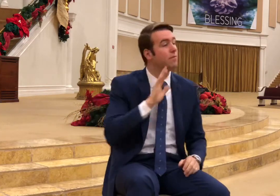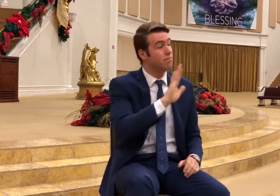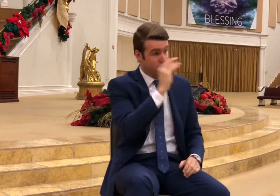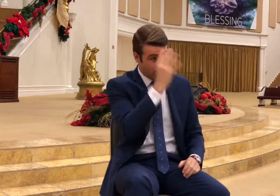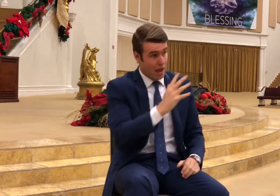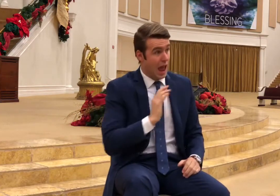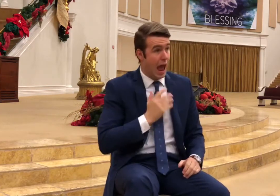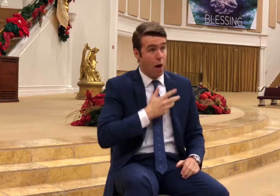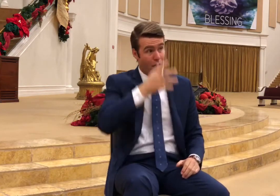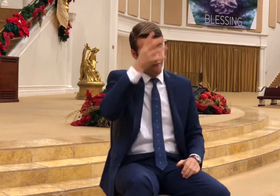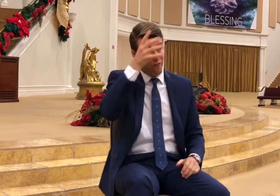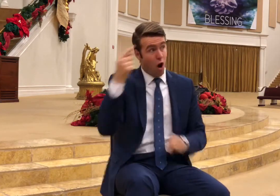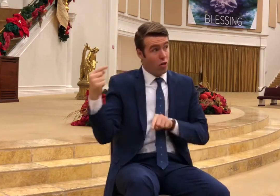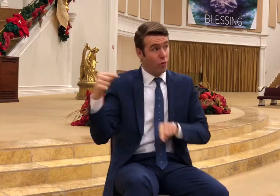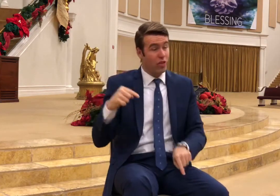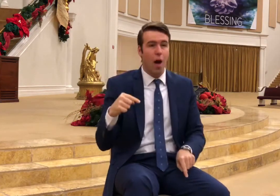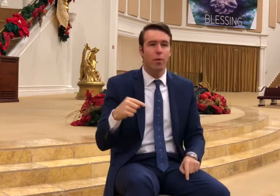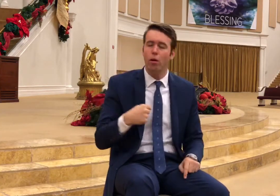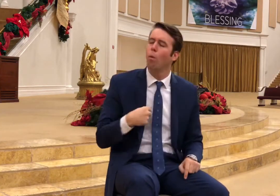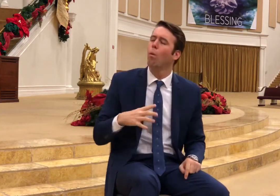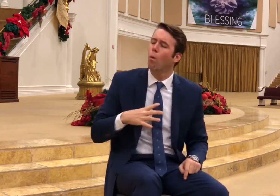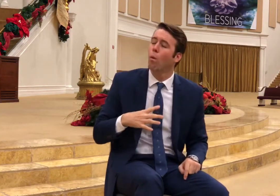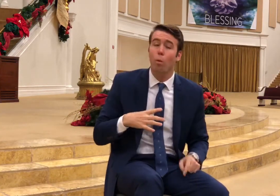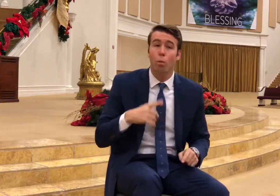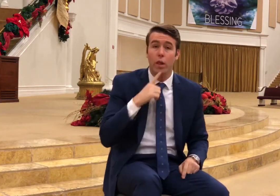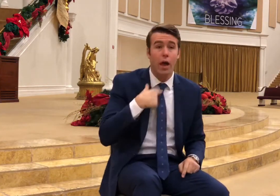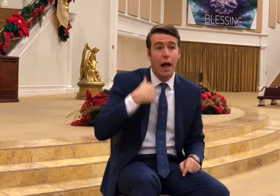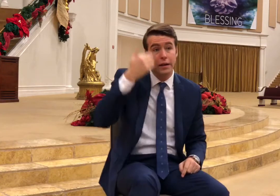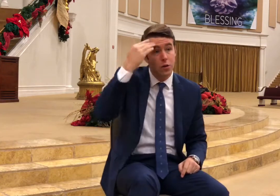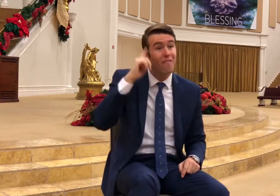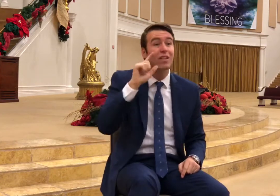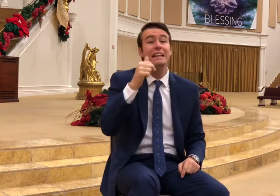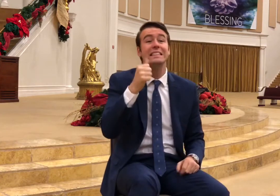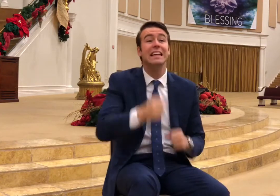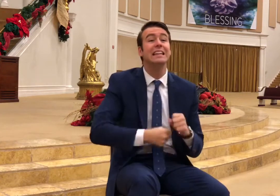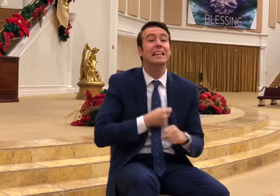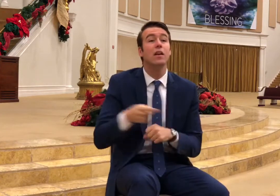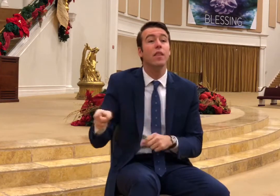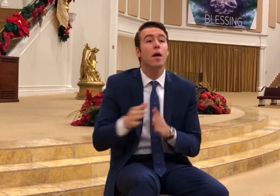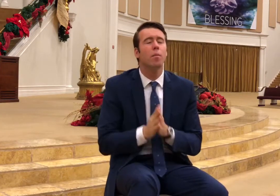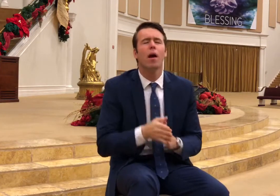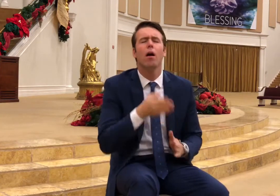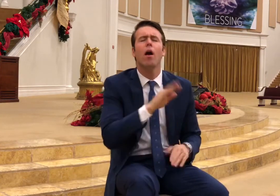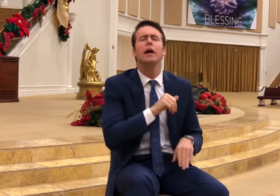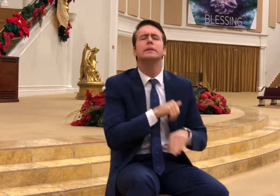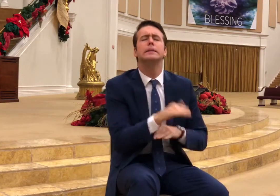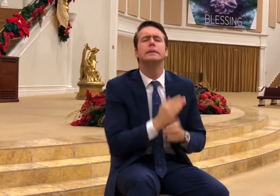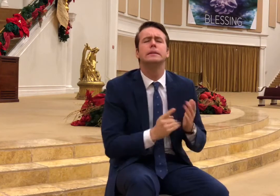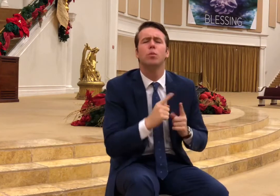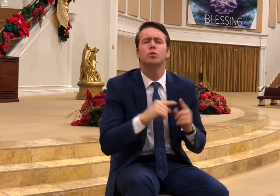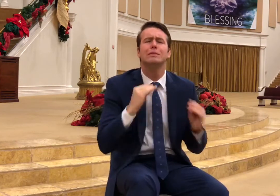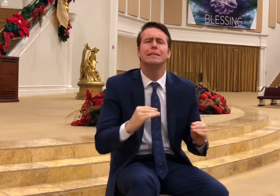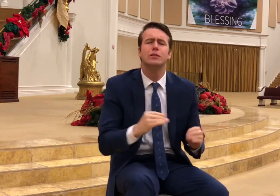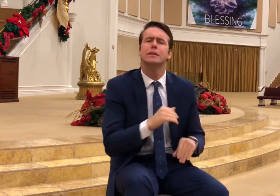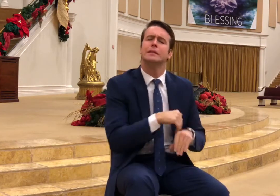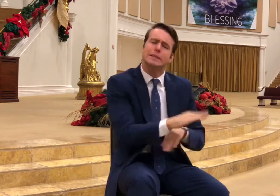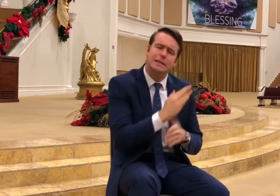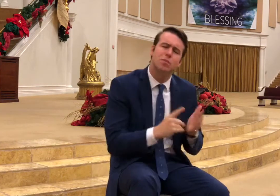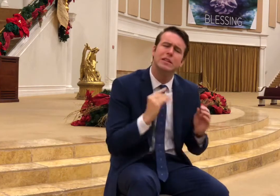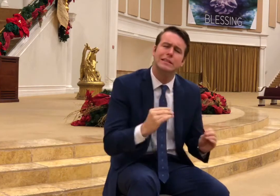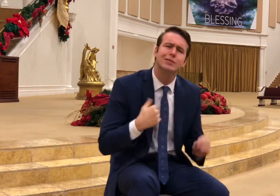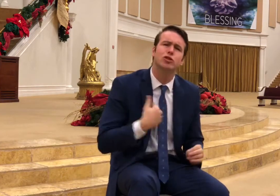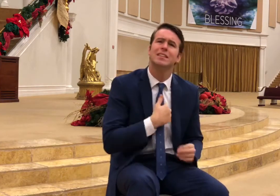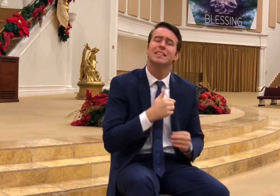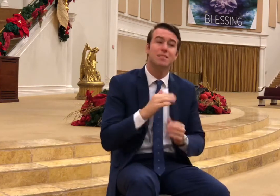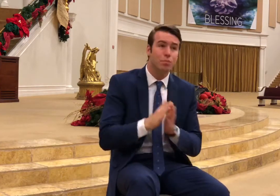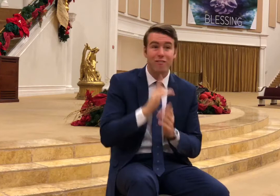Father has come." What I didn't know is that for 10 years they had been praying, "God, send someone to teach us. Send